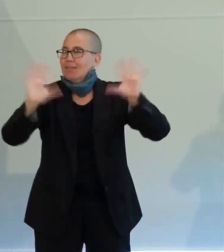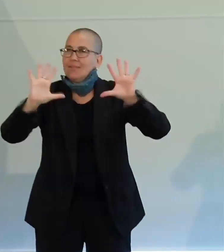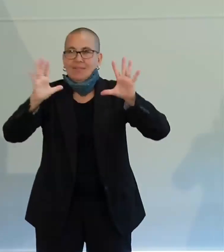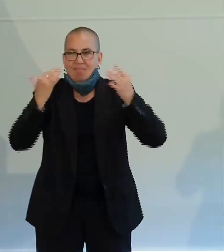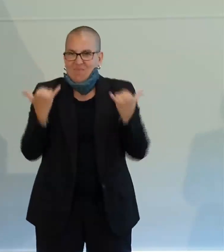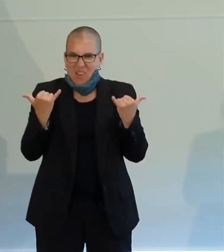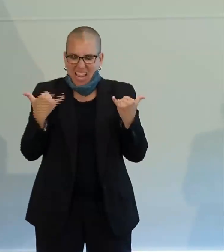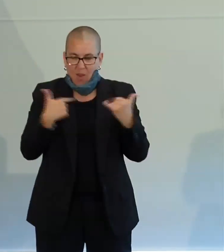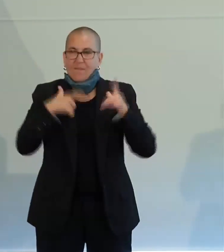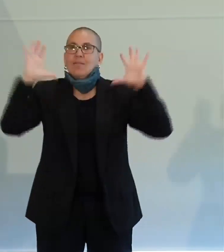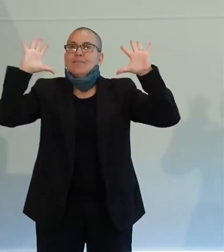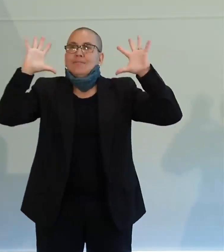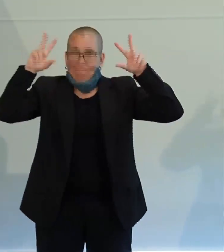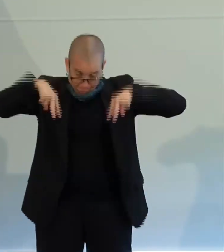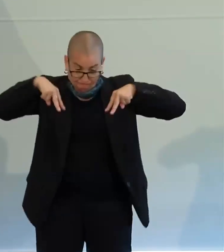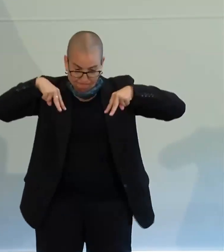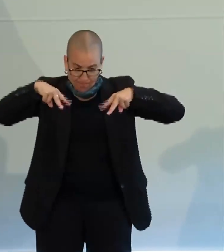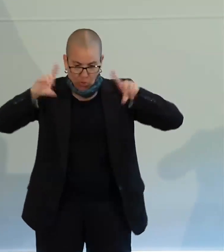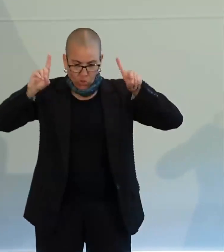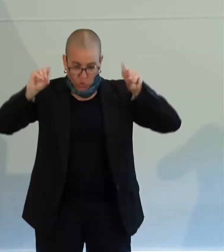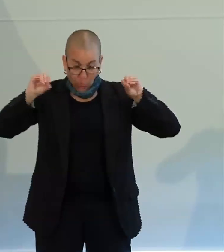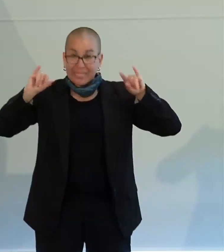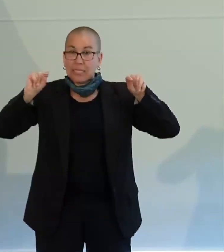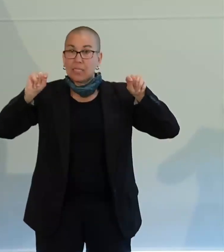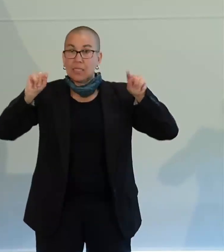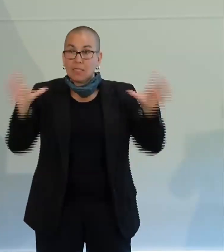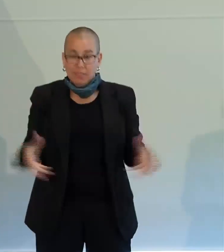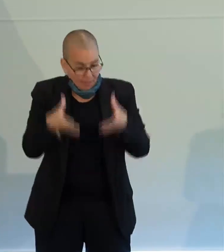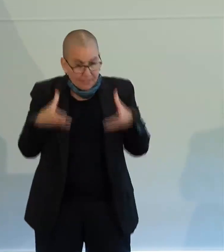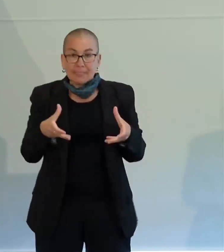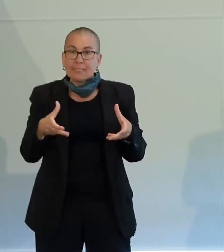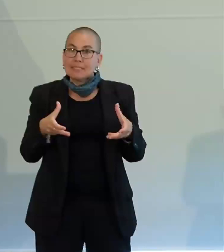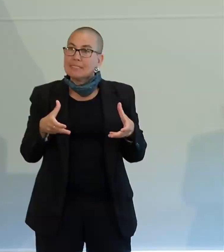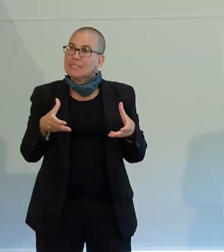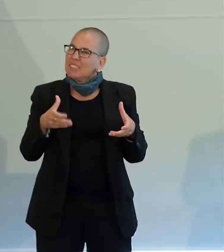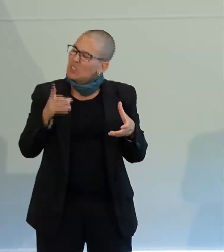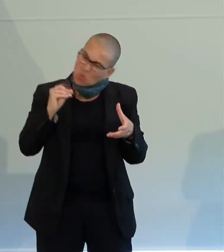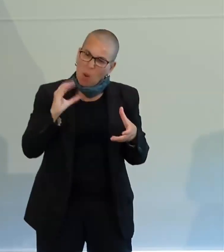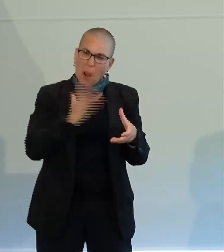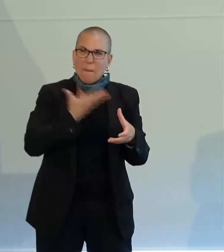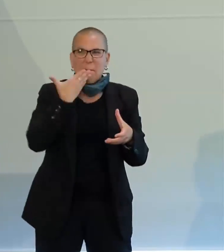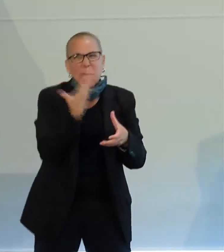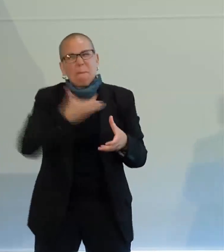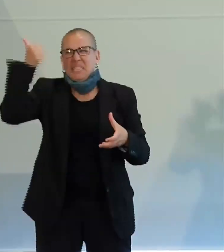do our good faith best to bring justice to this situation, and we will.